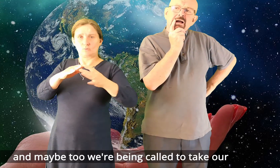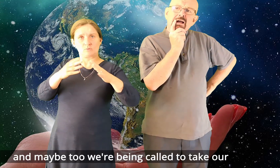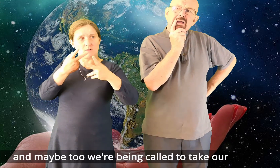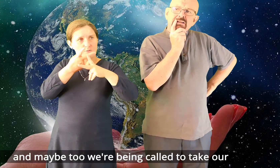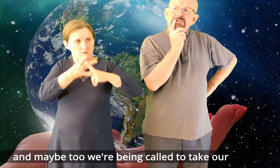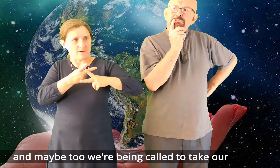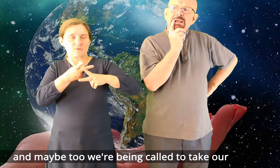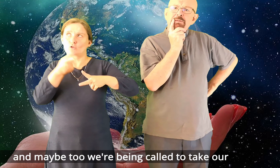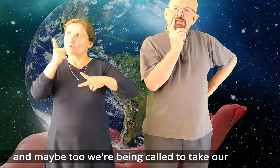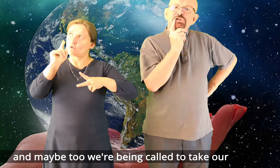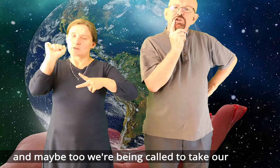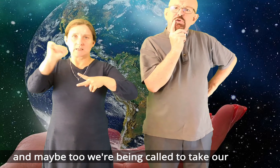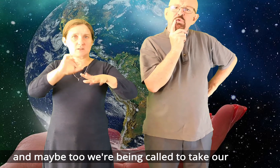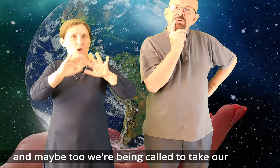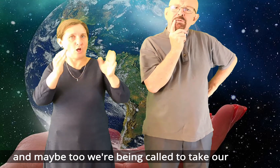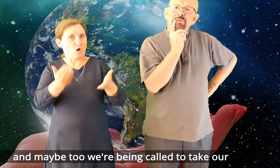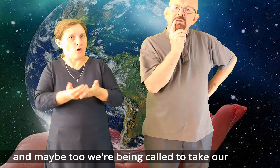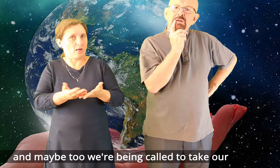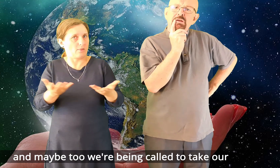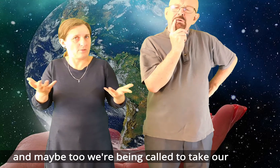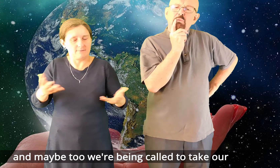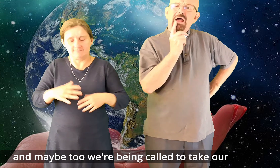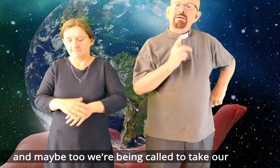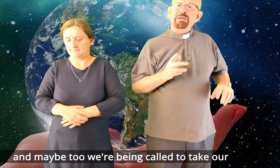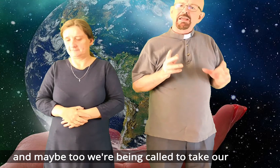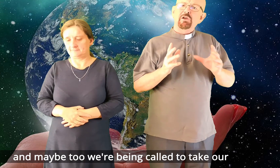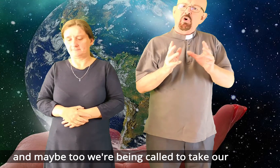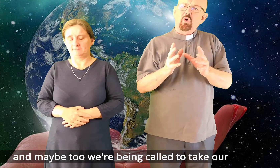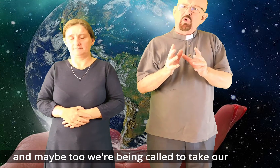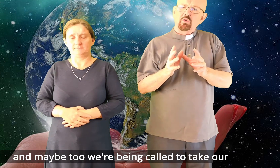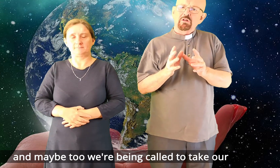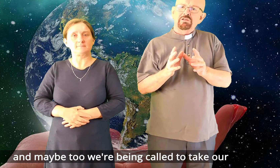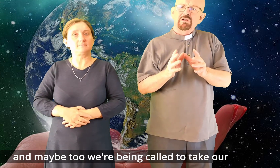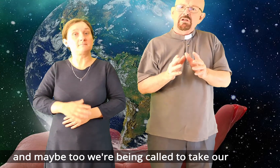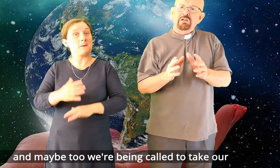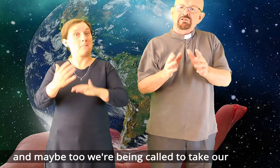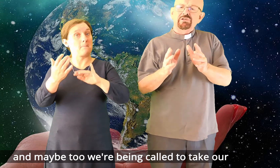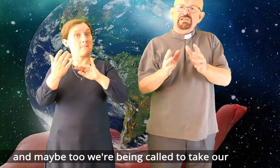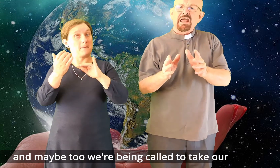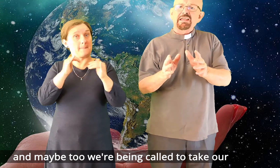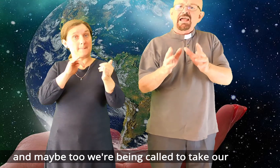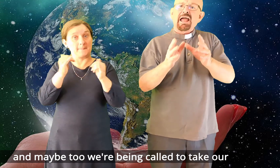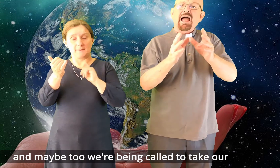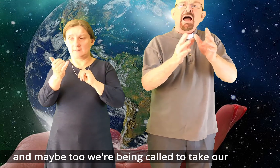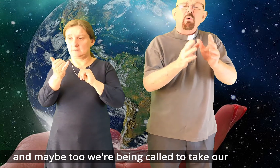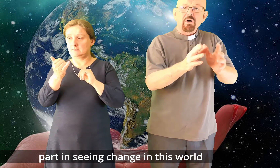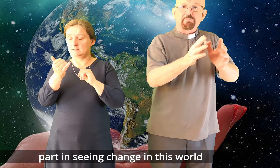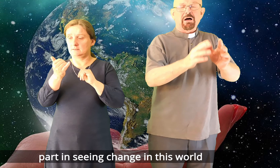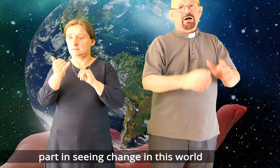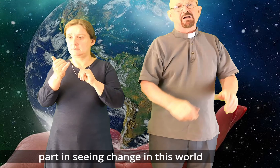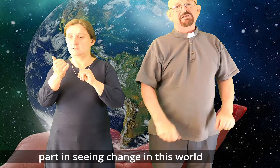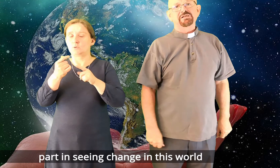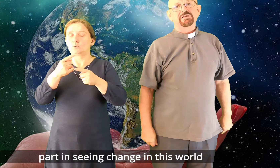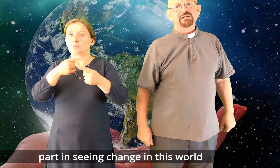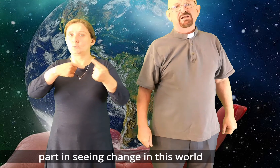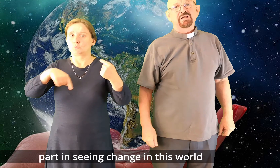And maybe too, we're being called to take our part